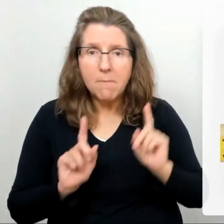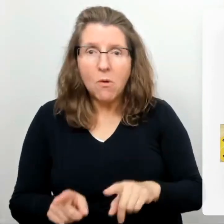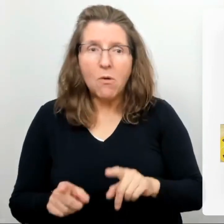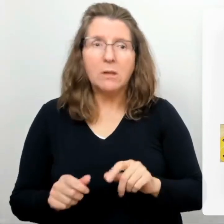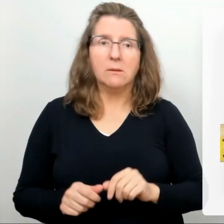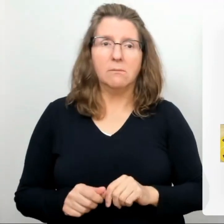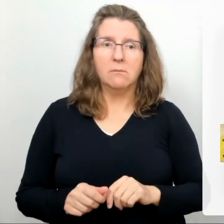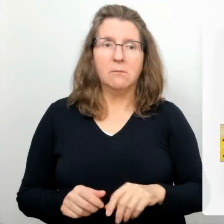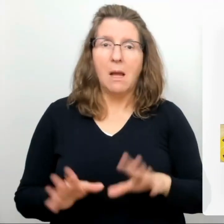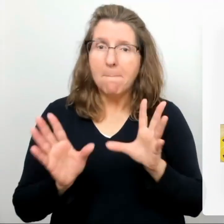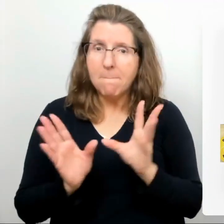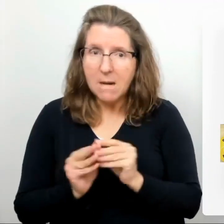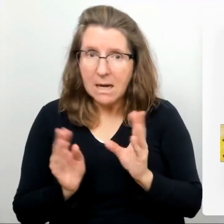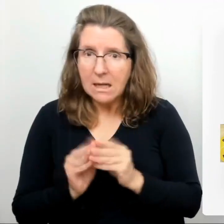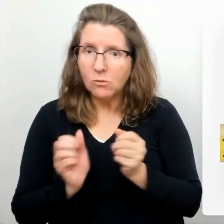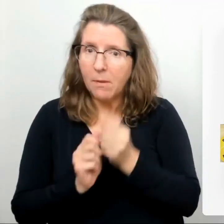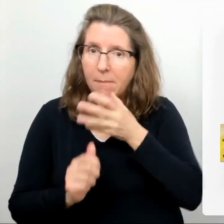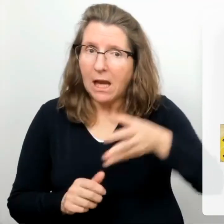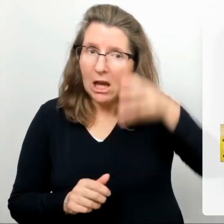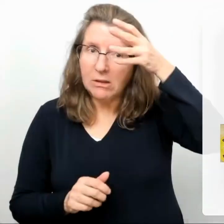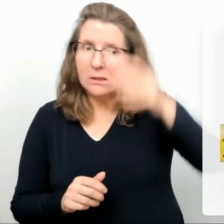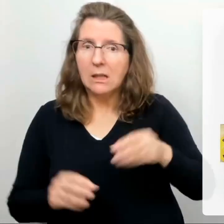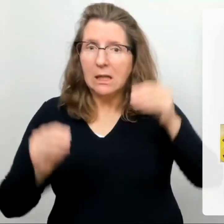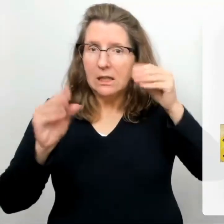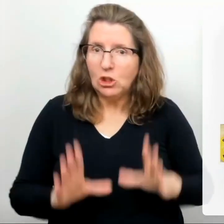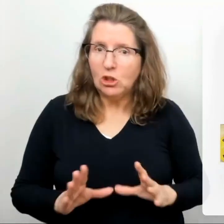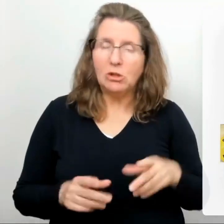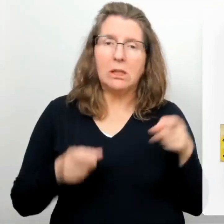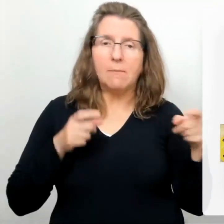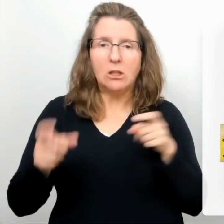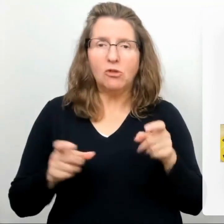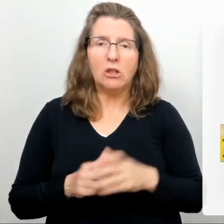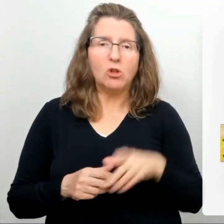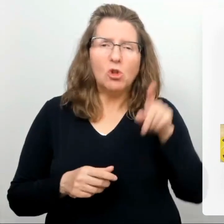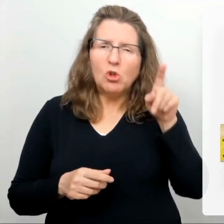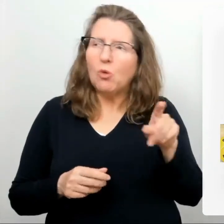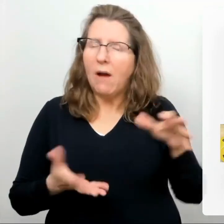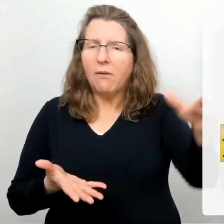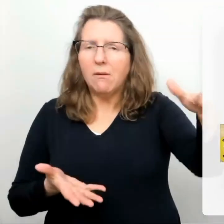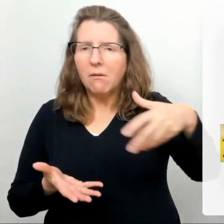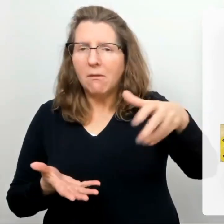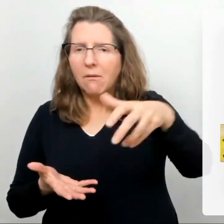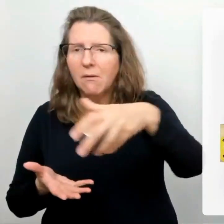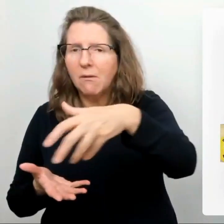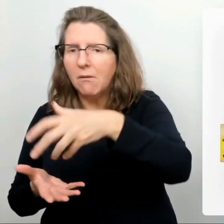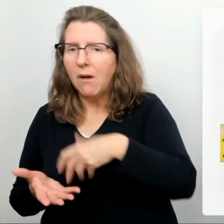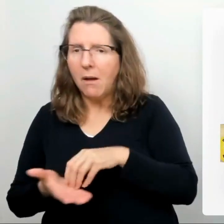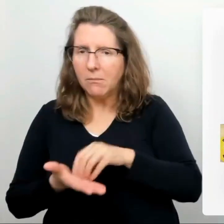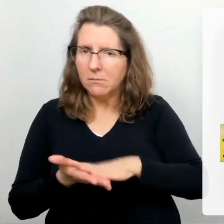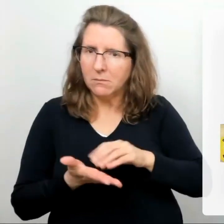reports, meetings with parents, teachers, administrators, and so on. This information